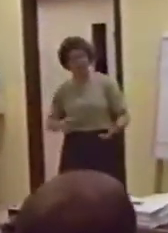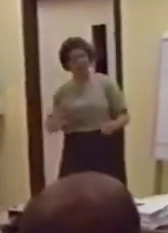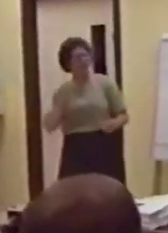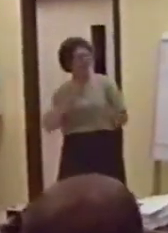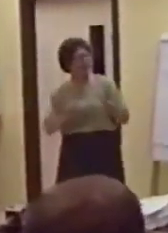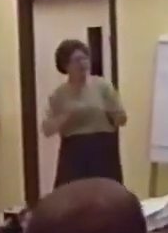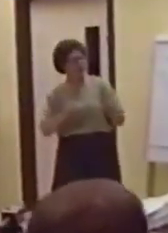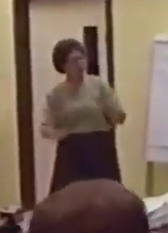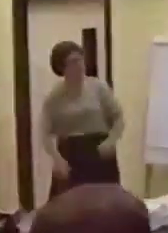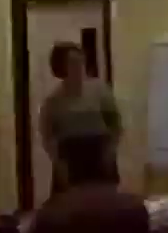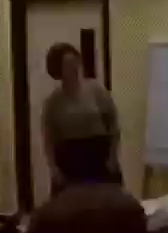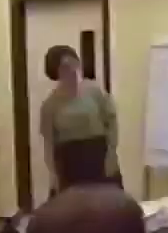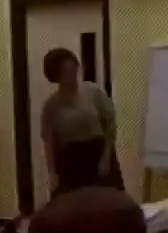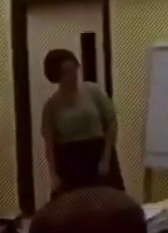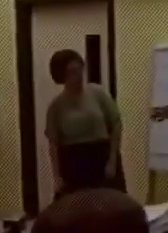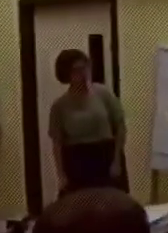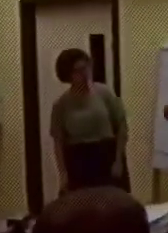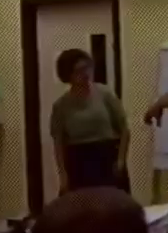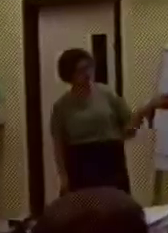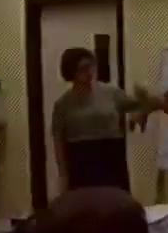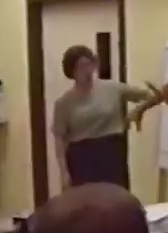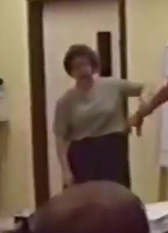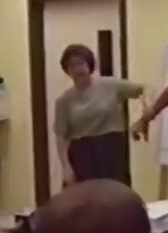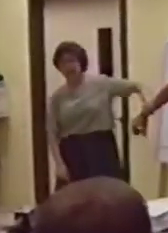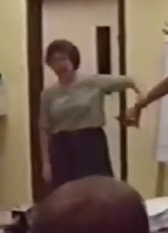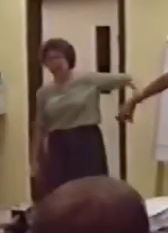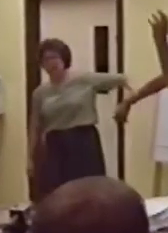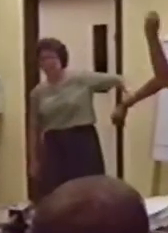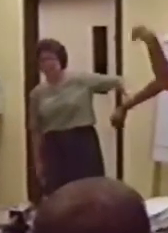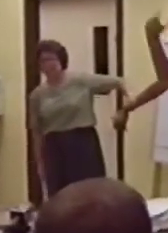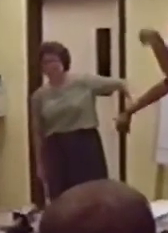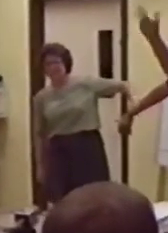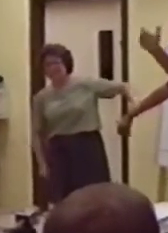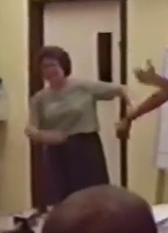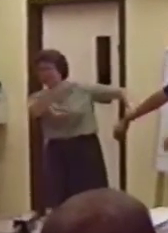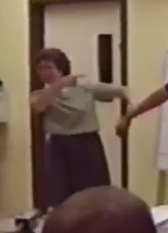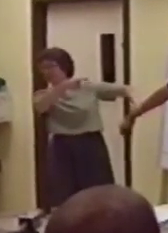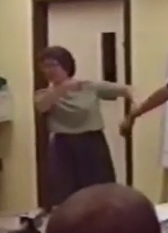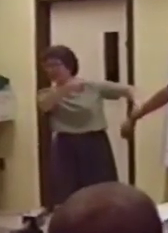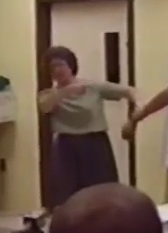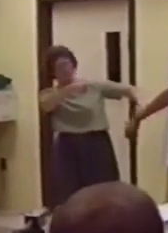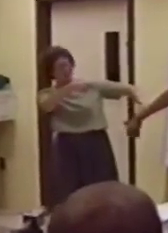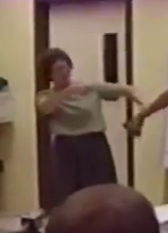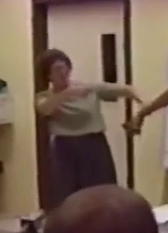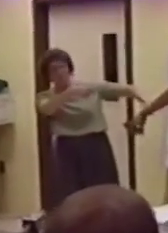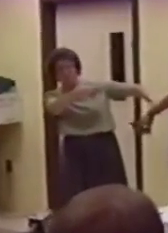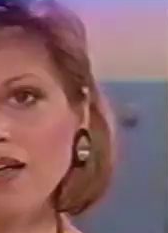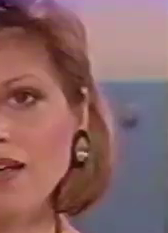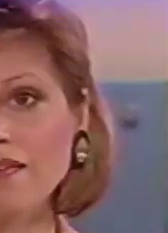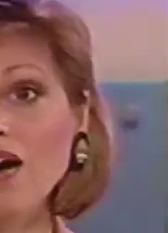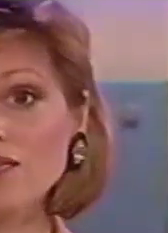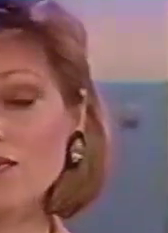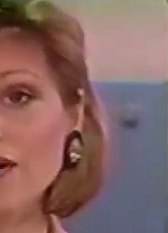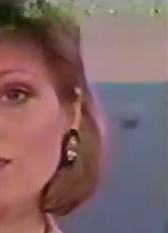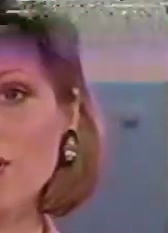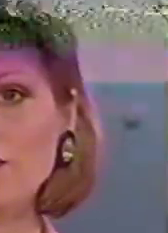hands, or you'll take away his ability to communicate with you. Brian Garnett, Channel 3 Eyewitness News, Hartford. The Hartford Fire Department,